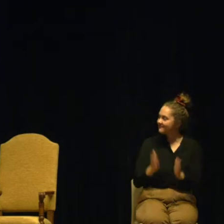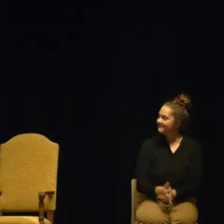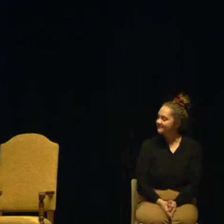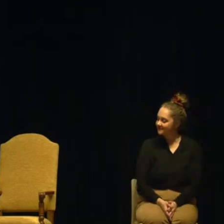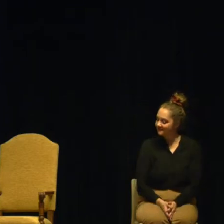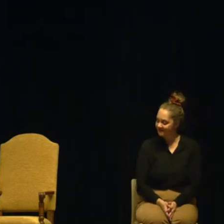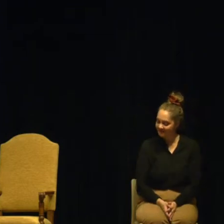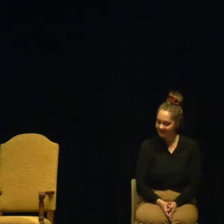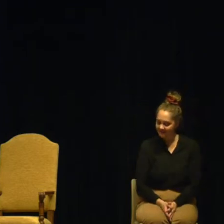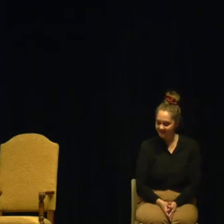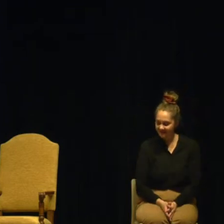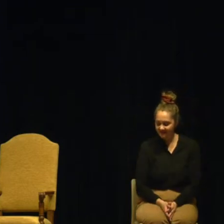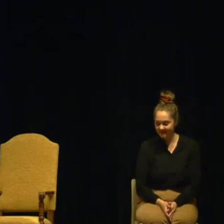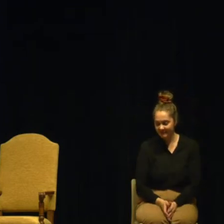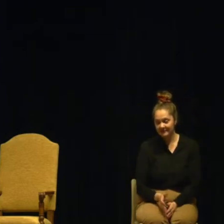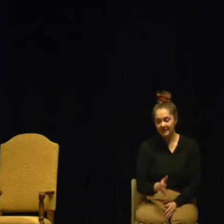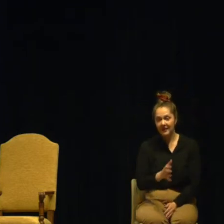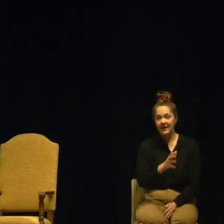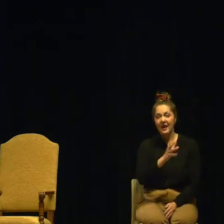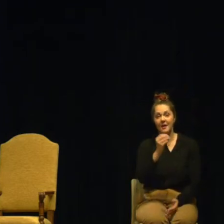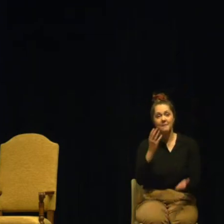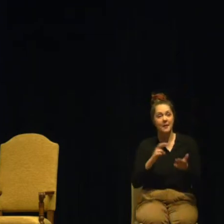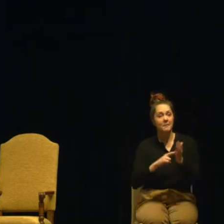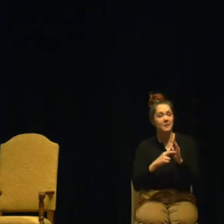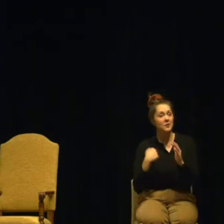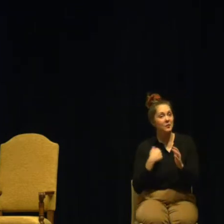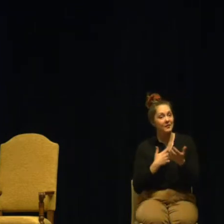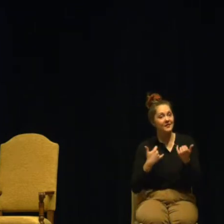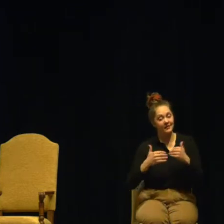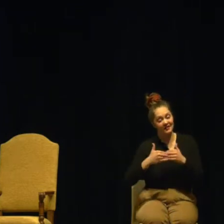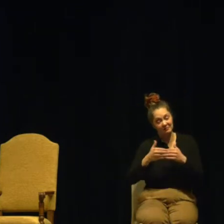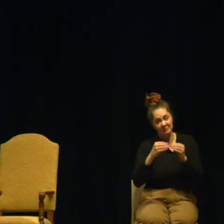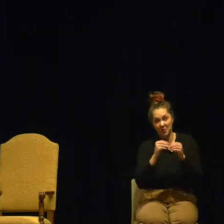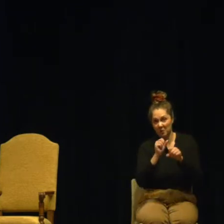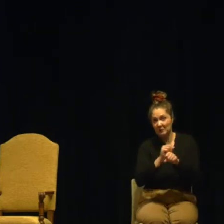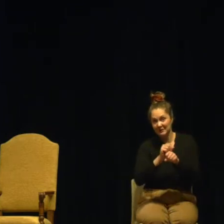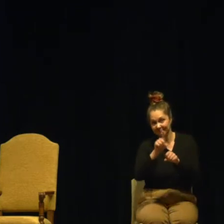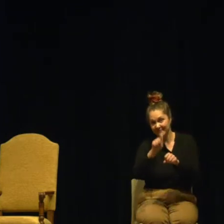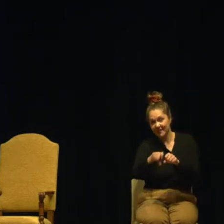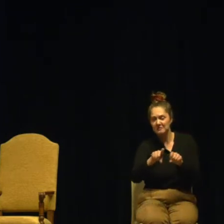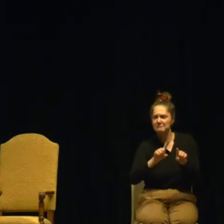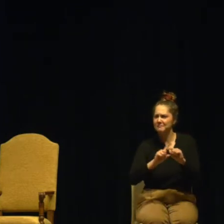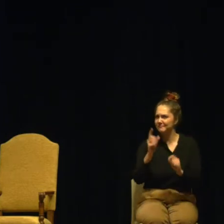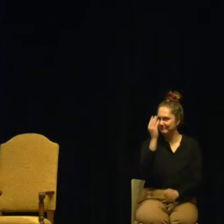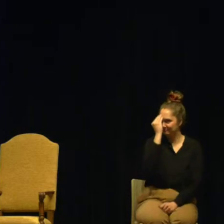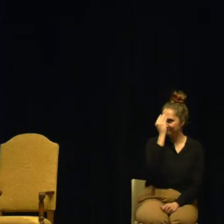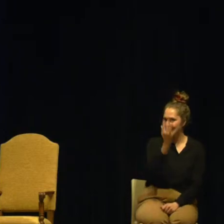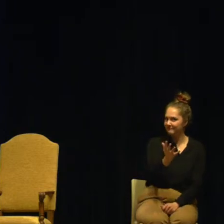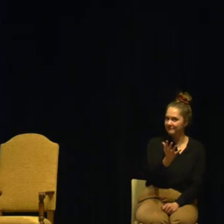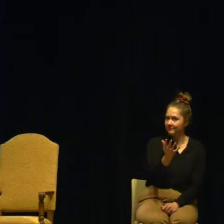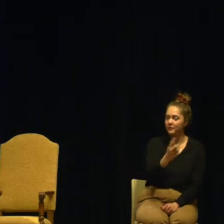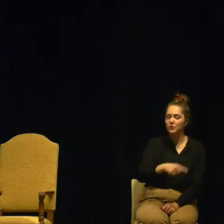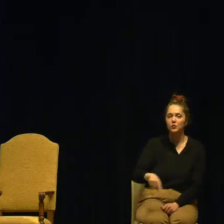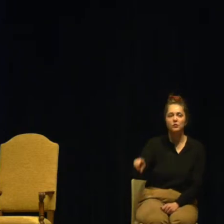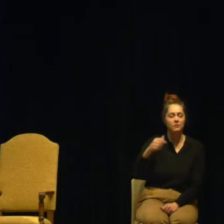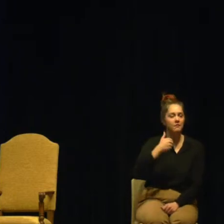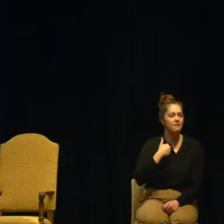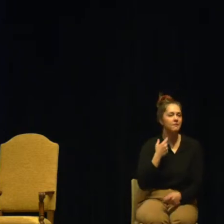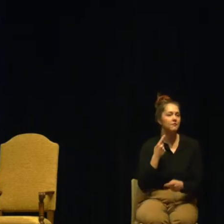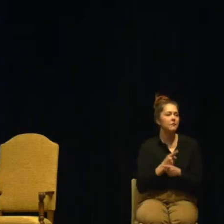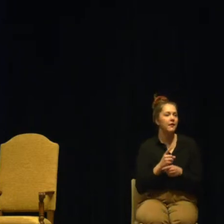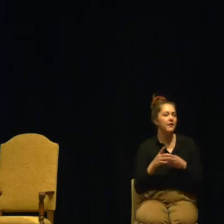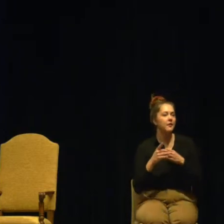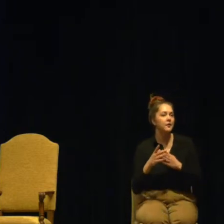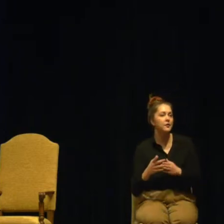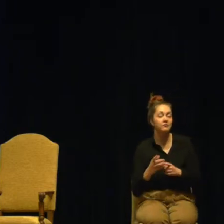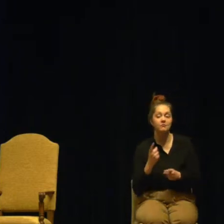And although that may mean we have more work to do, I just want to tell you, you have the right leader at